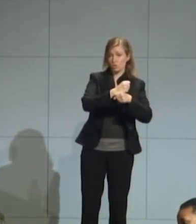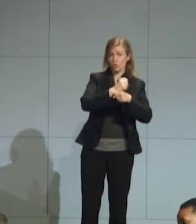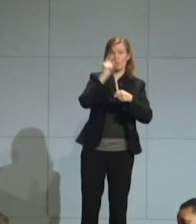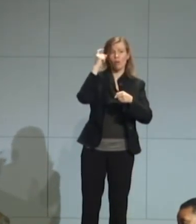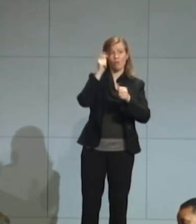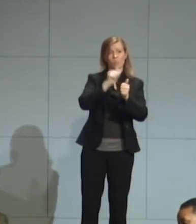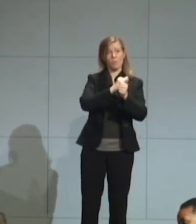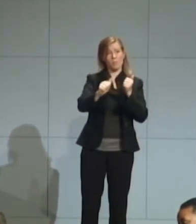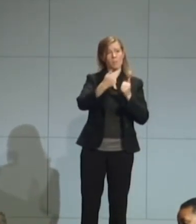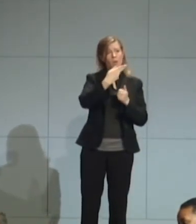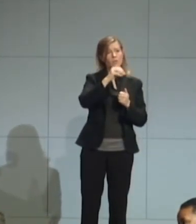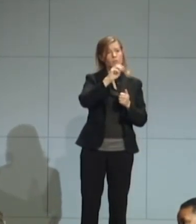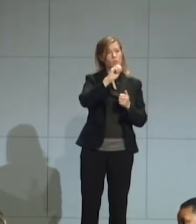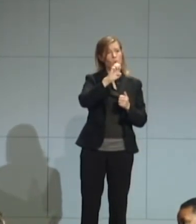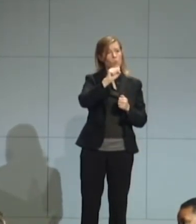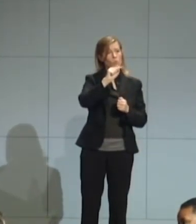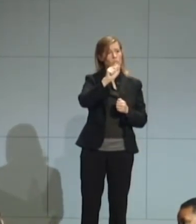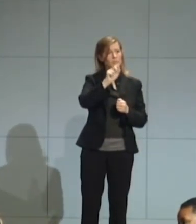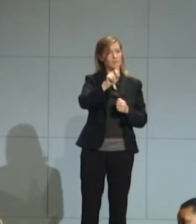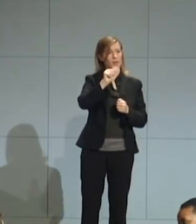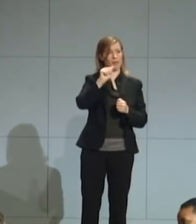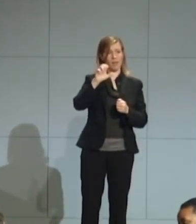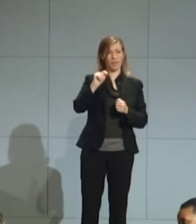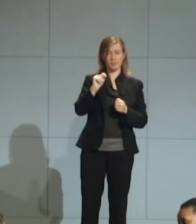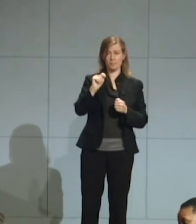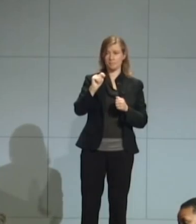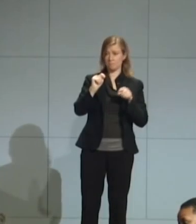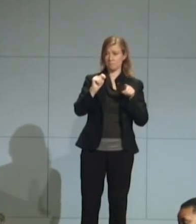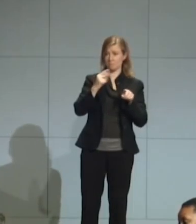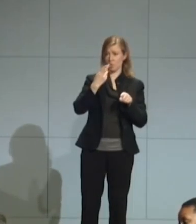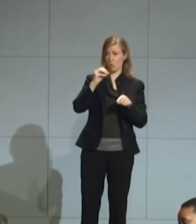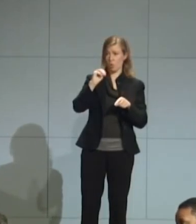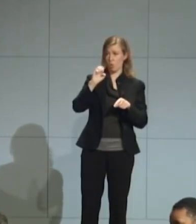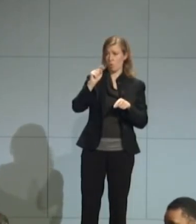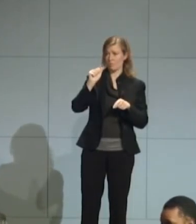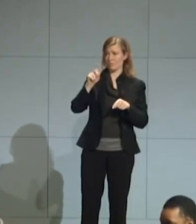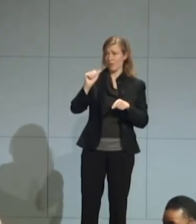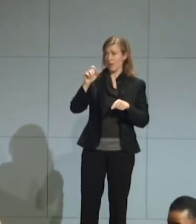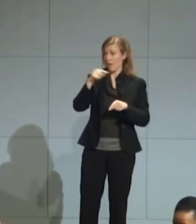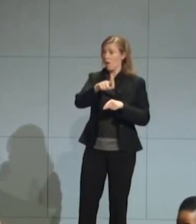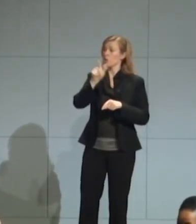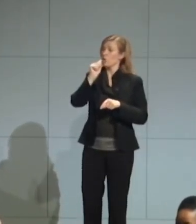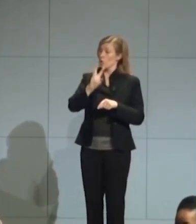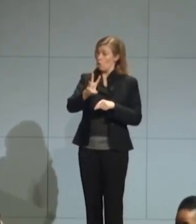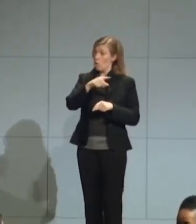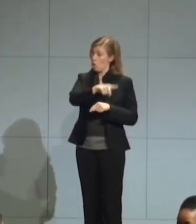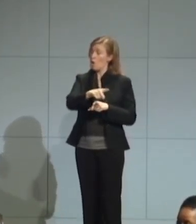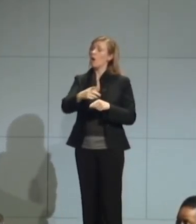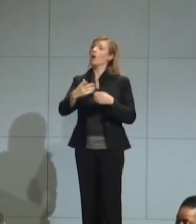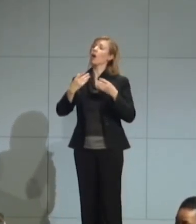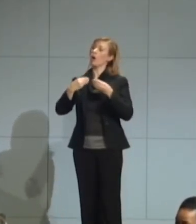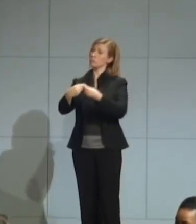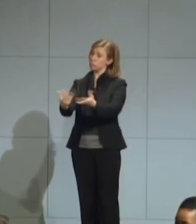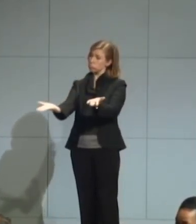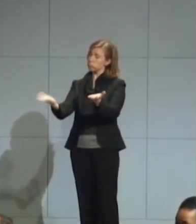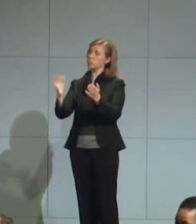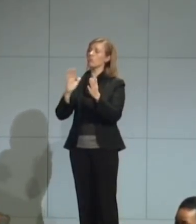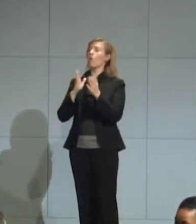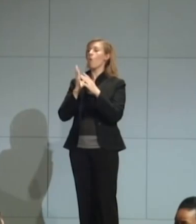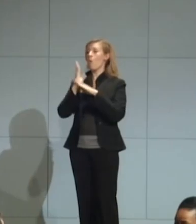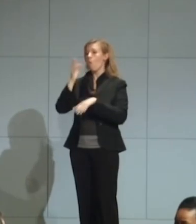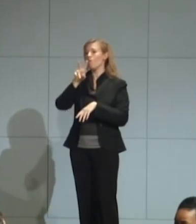comment that the reason we didn't need to help those who had been formerly enslaved was because it was time for them to stop